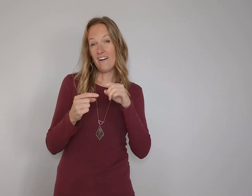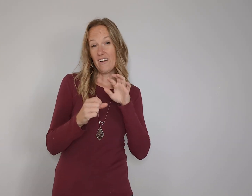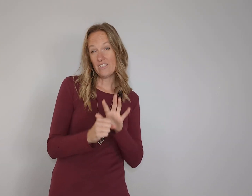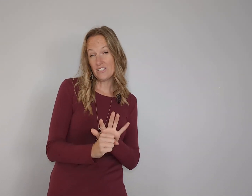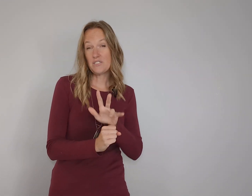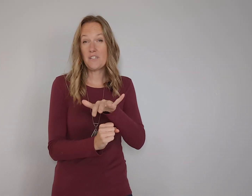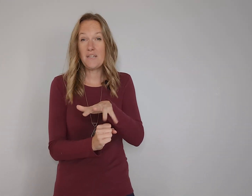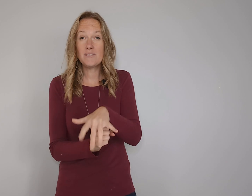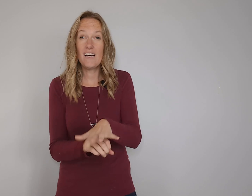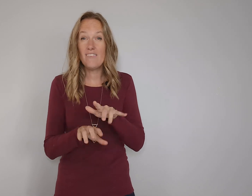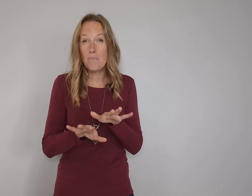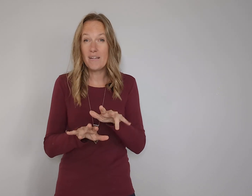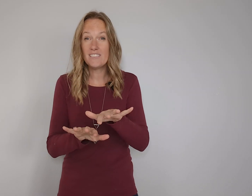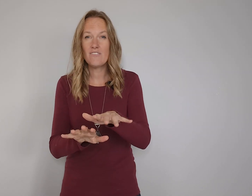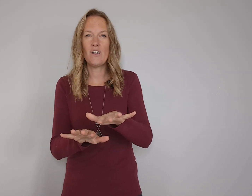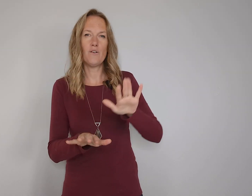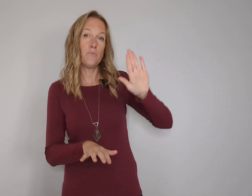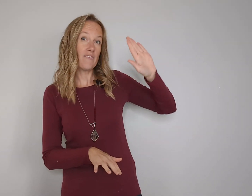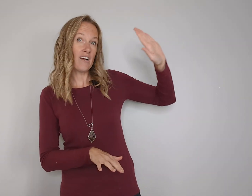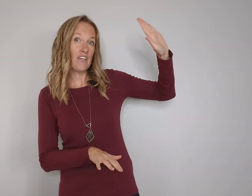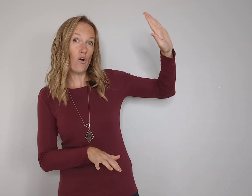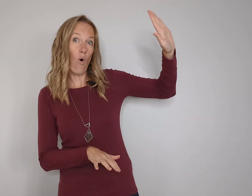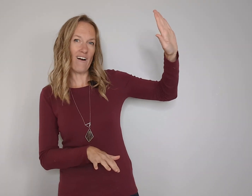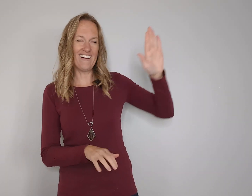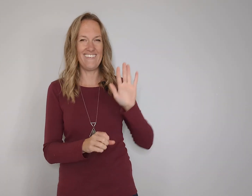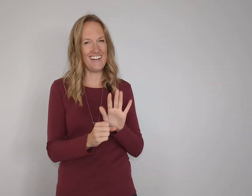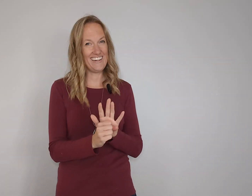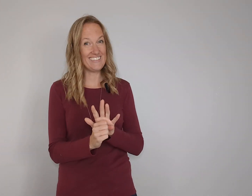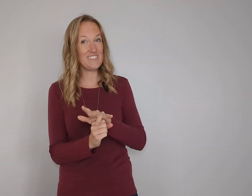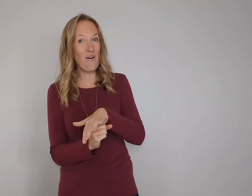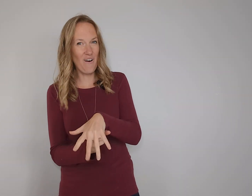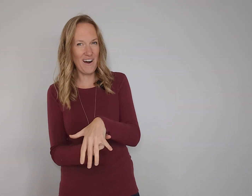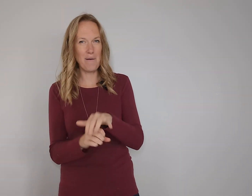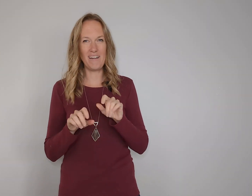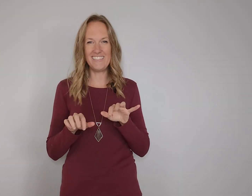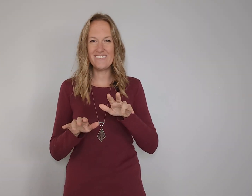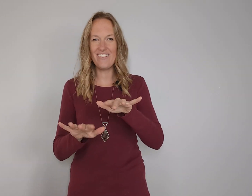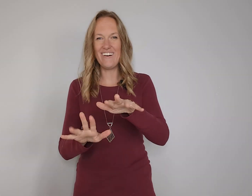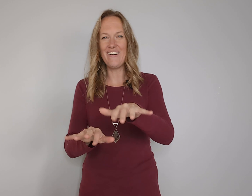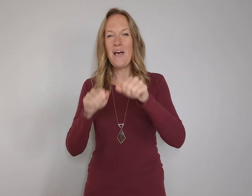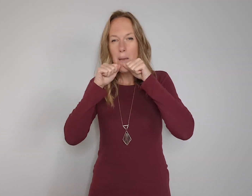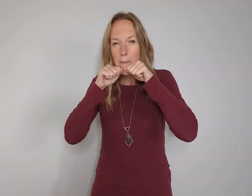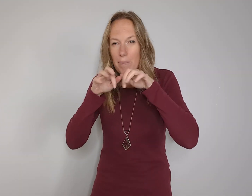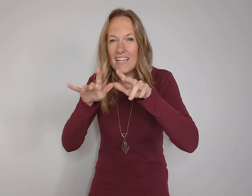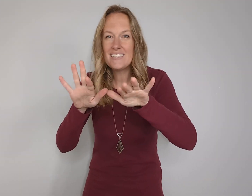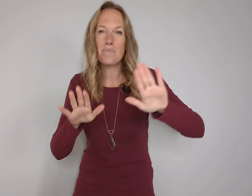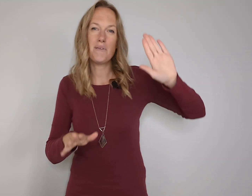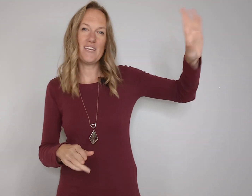where your streams of abundance flow. Oh, I forgot your, right? It's your abundance flow. Blessed be